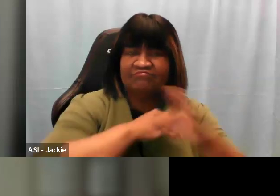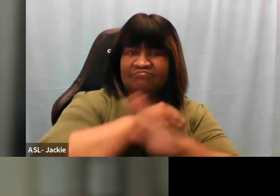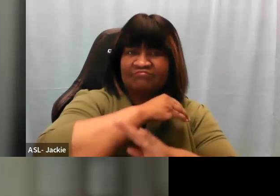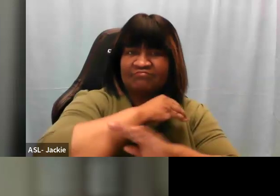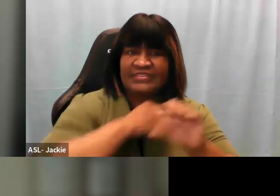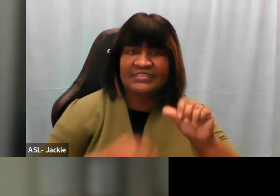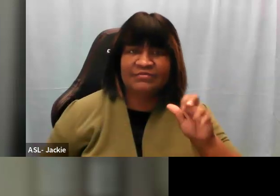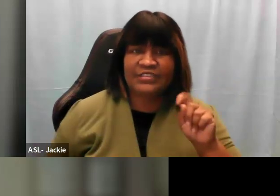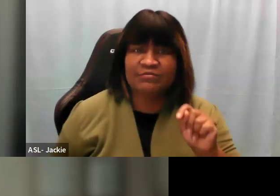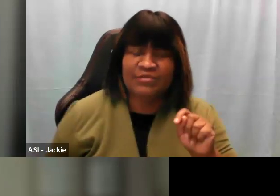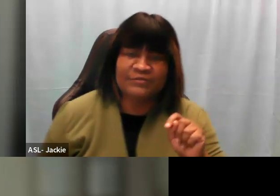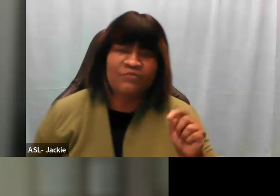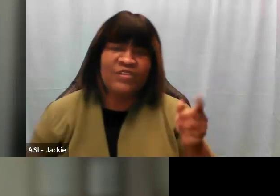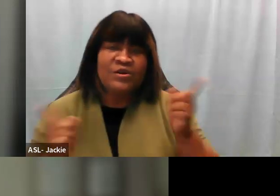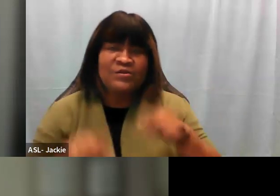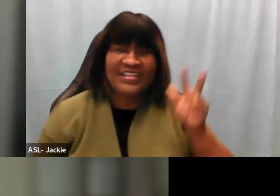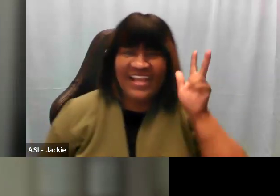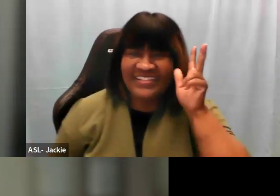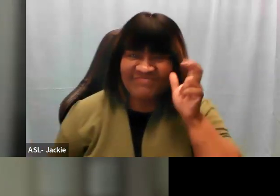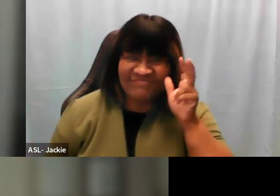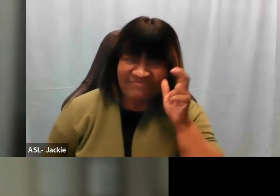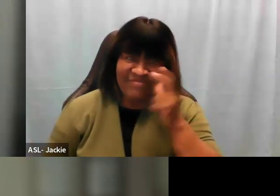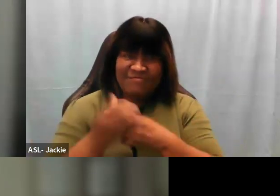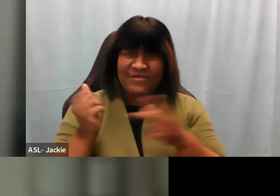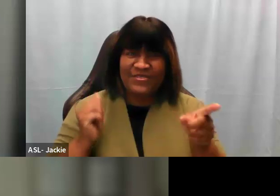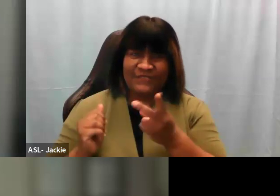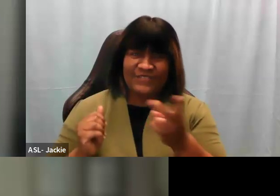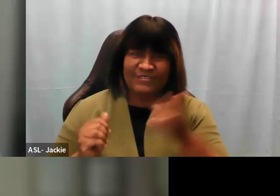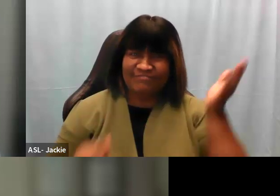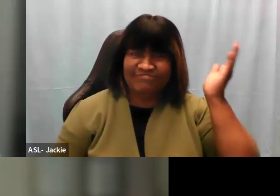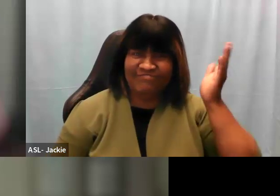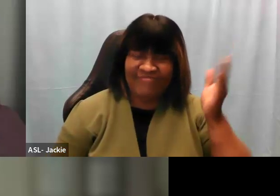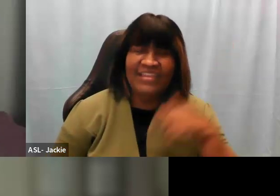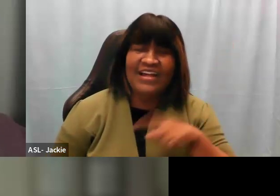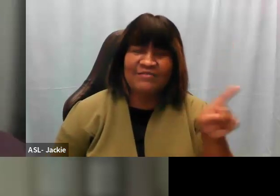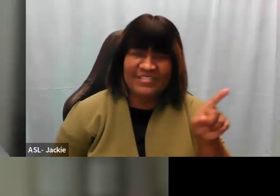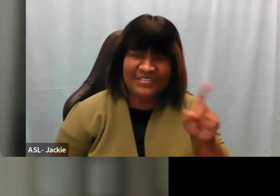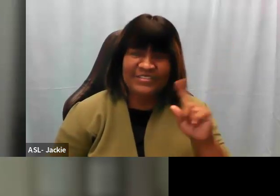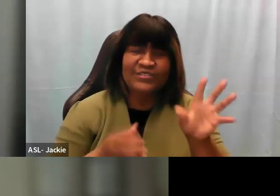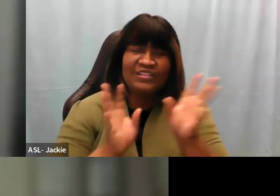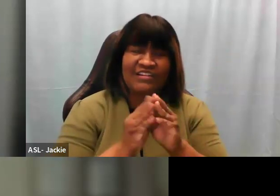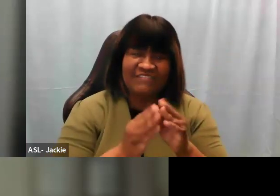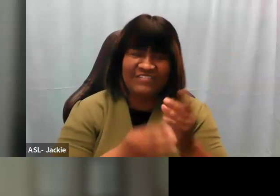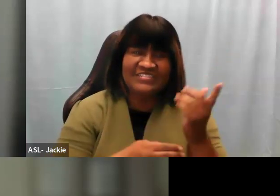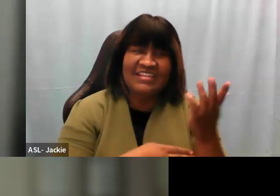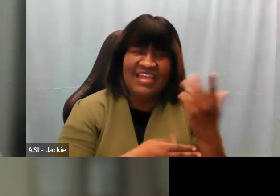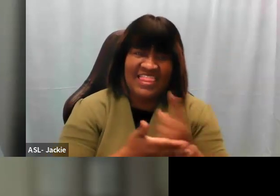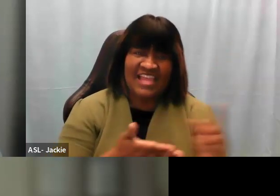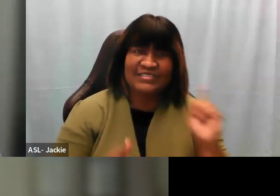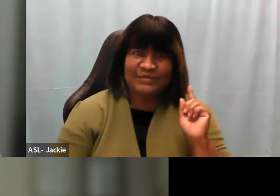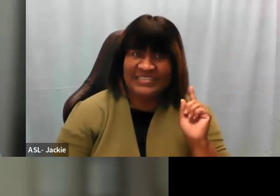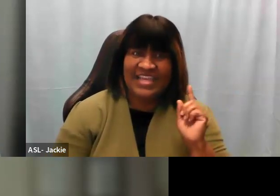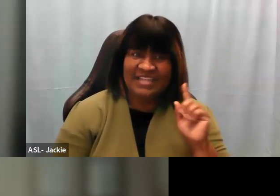I know when I was listening to both of you, I also went to the HCBS conference last week,